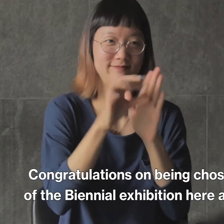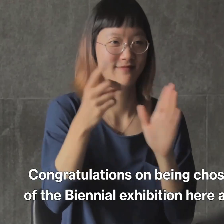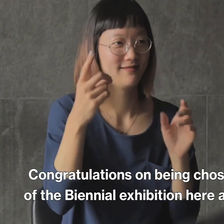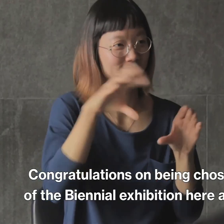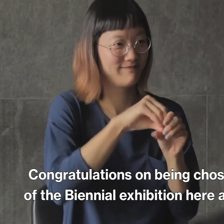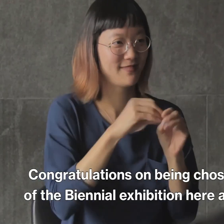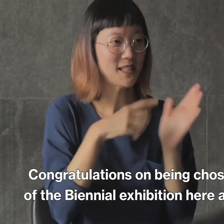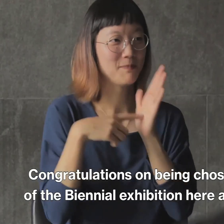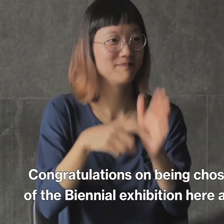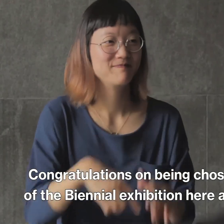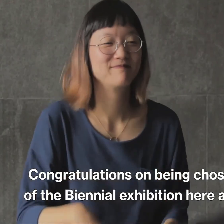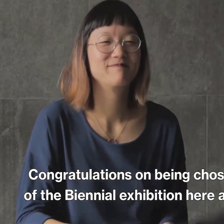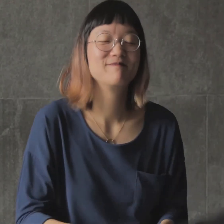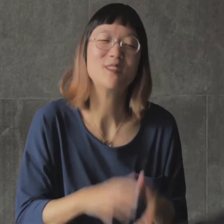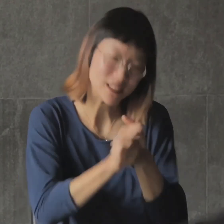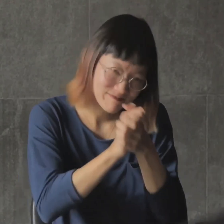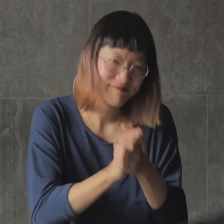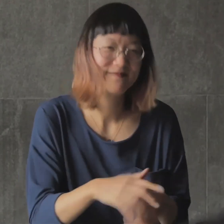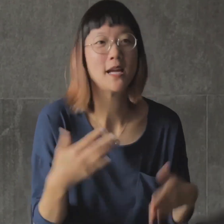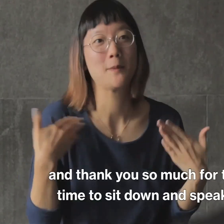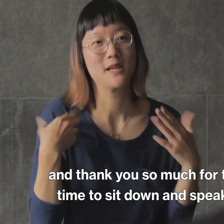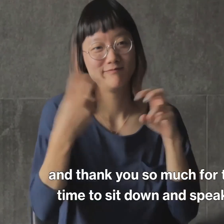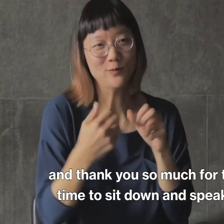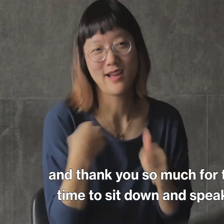congratulations for being chosen to be part of the Biennial exhibition here at the Whitney,